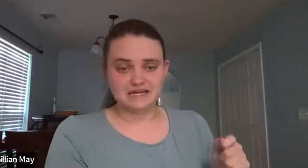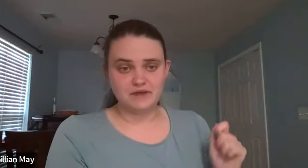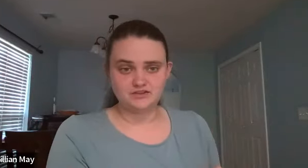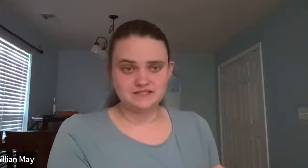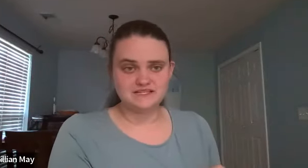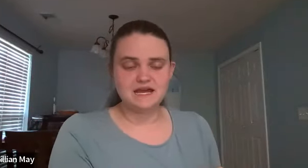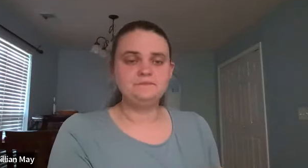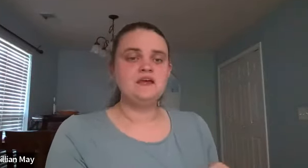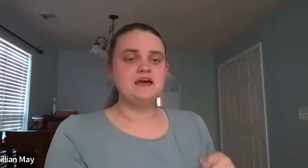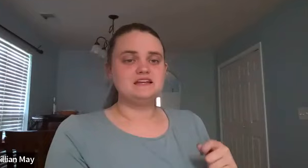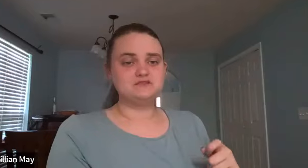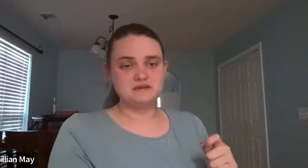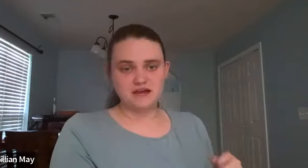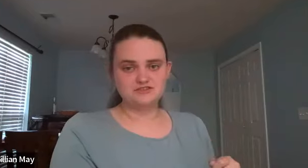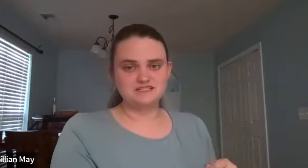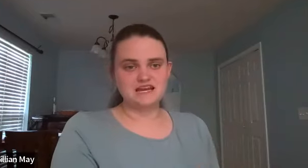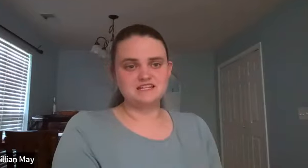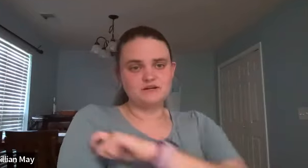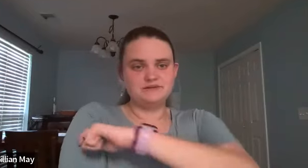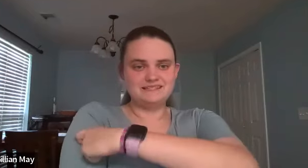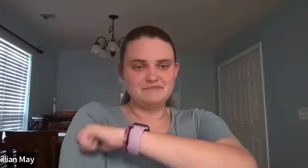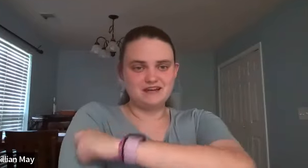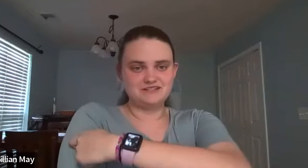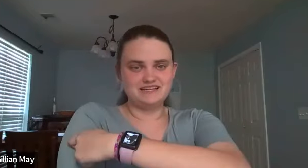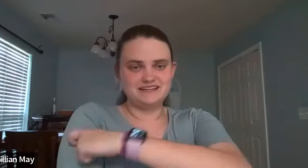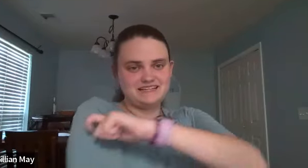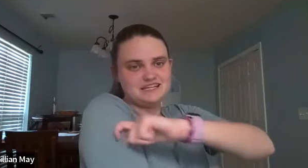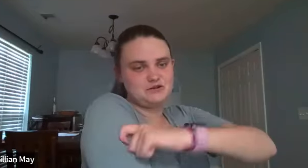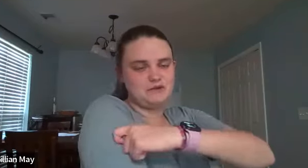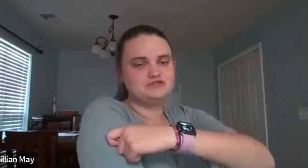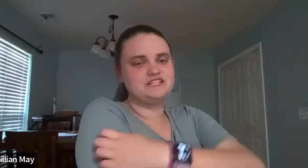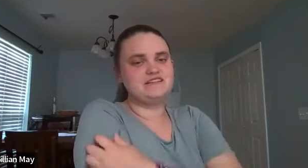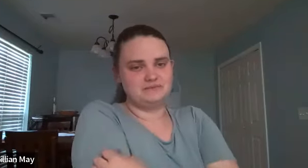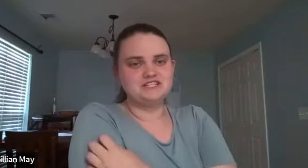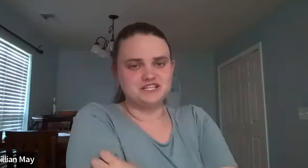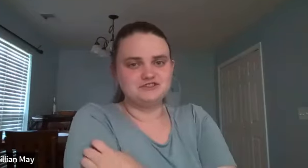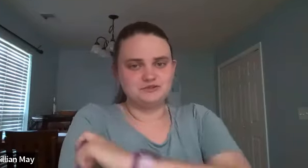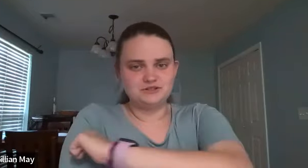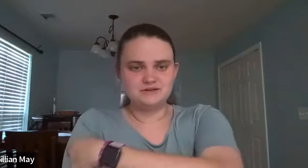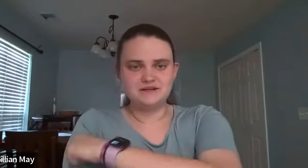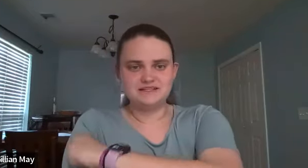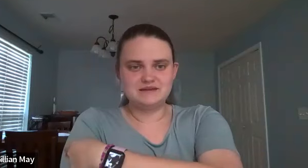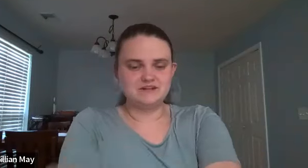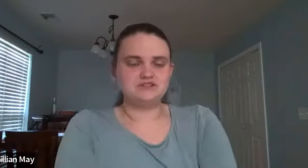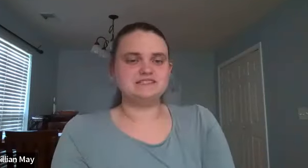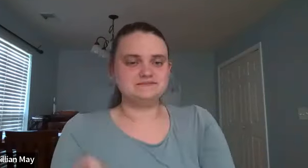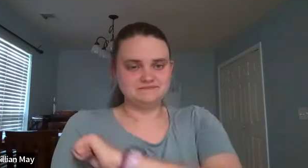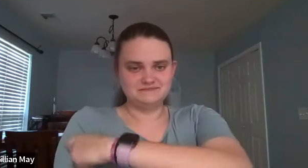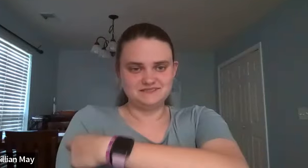St. Patrick's Day. And so St. Patrick's Day is going to be St. Patrick's Day. It's like you're motioning, like pinching your shoulder. St. Patrick's.